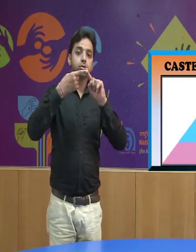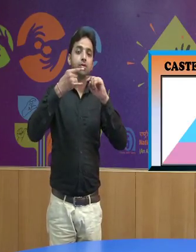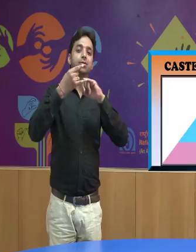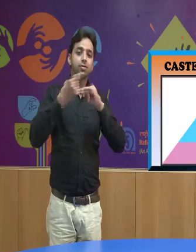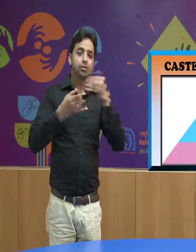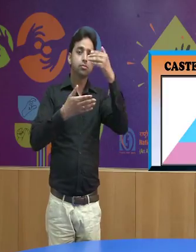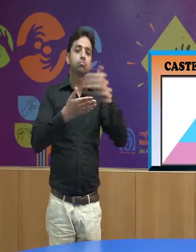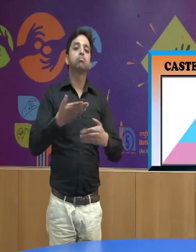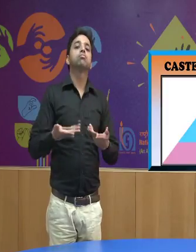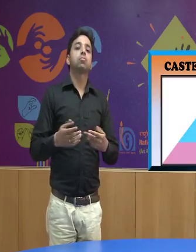Brahmin,